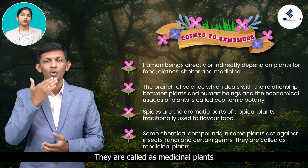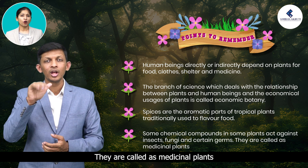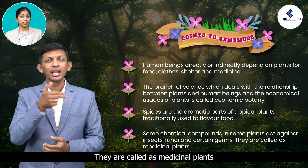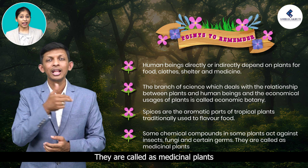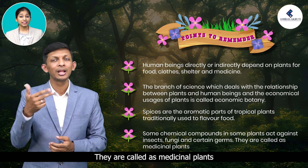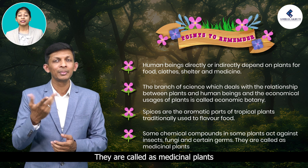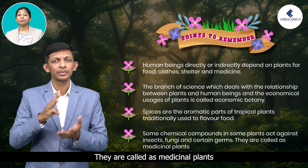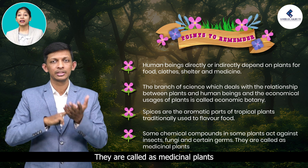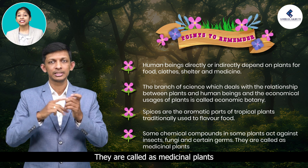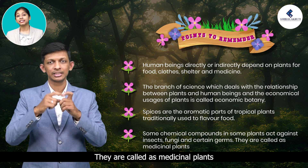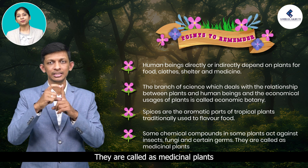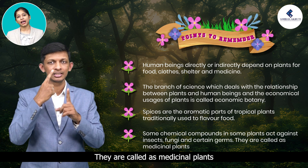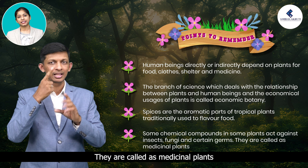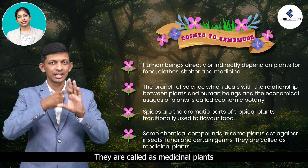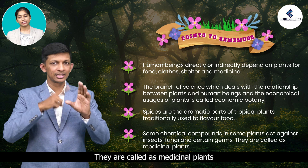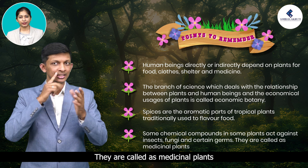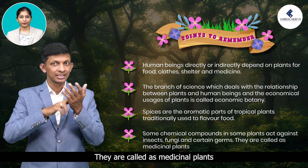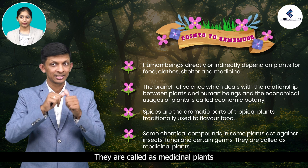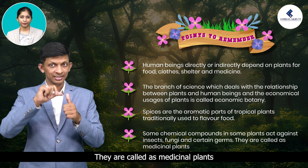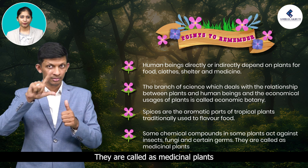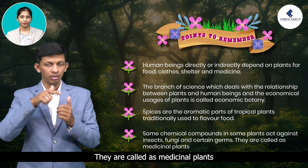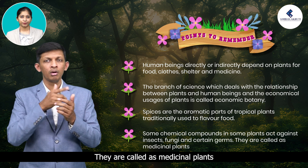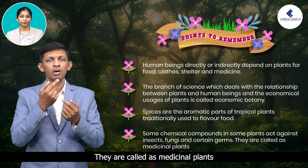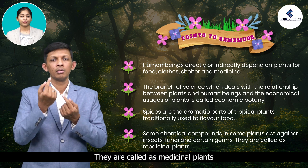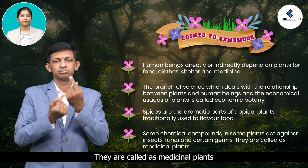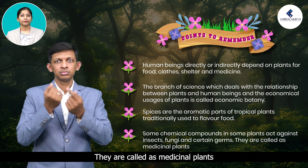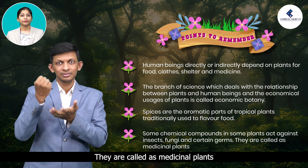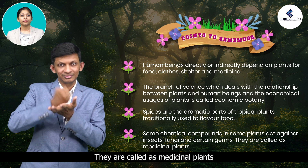They are called as medicinal plants.